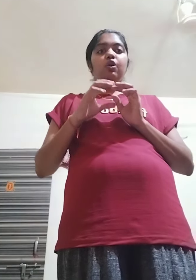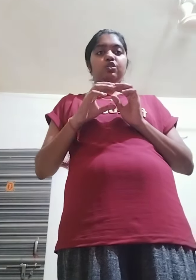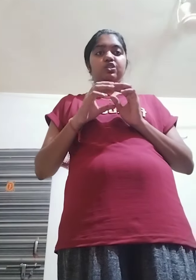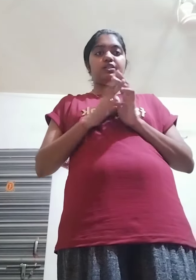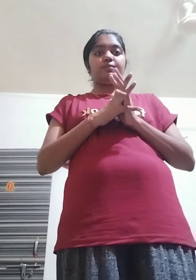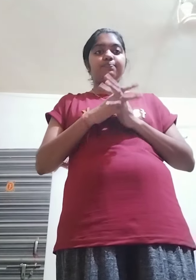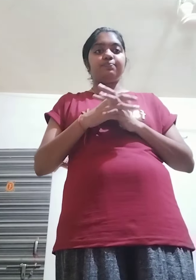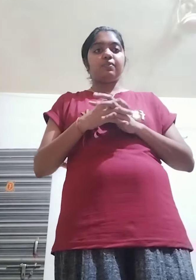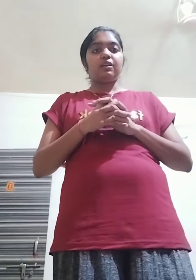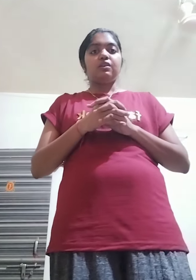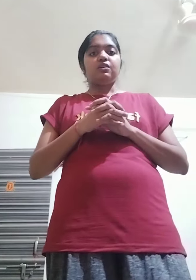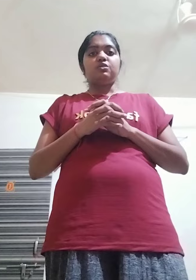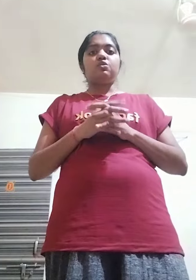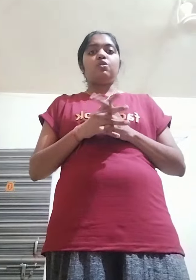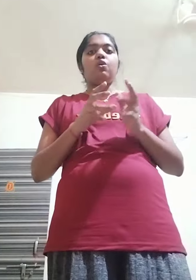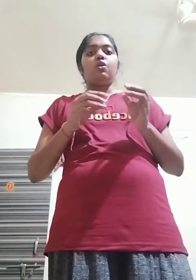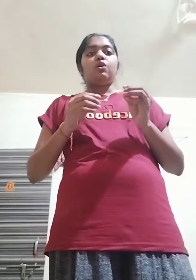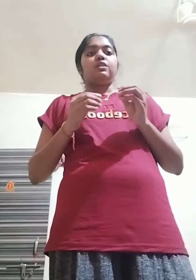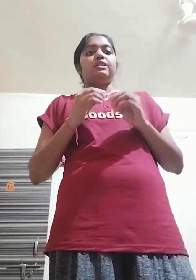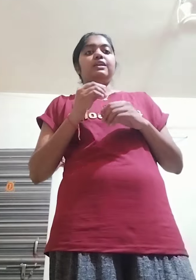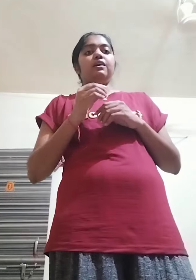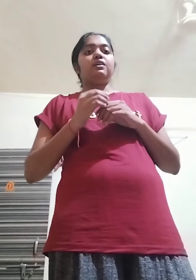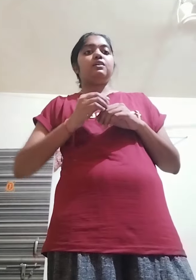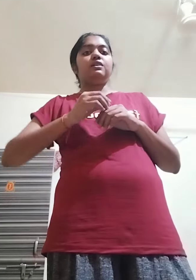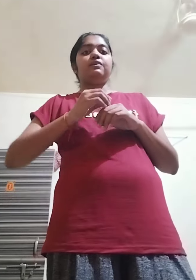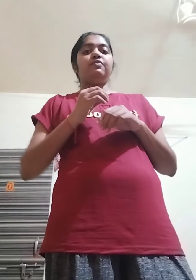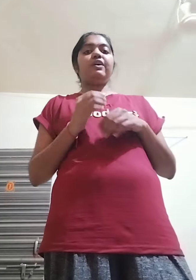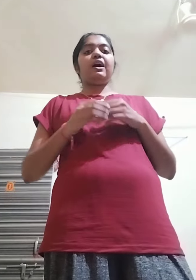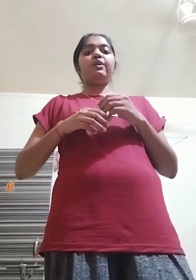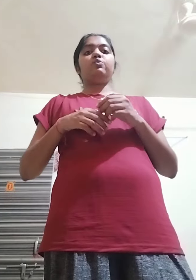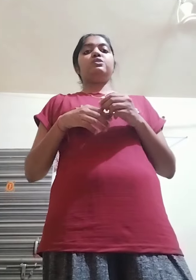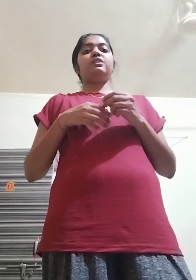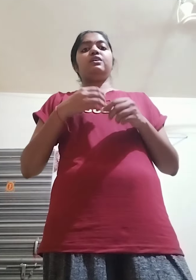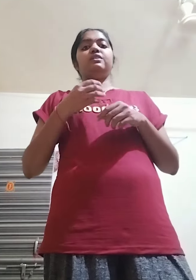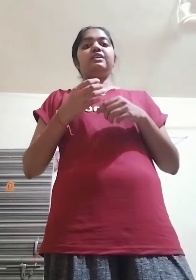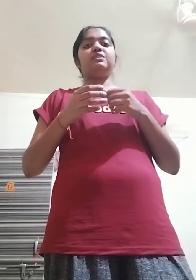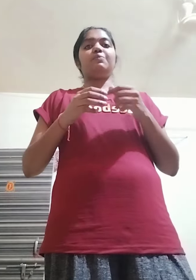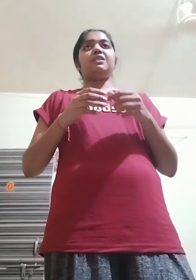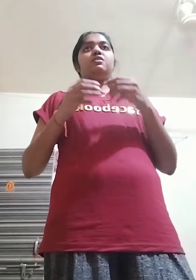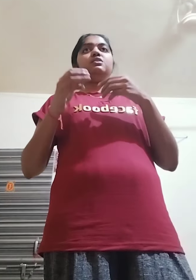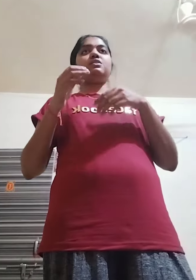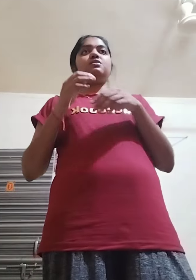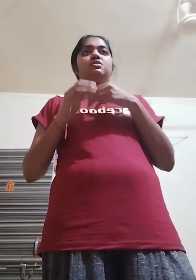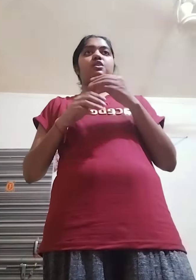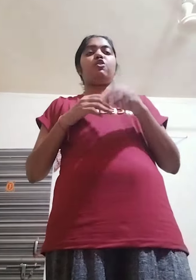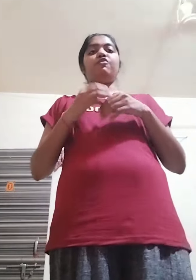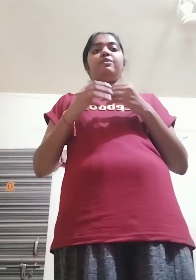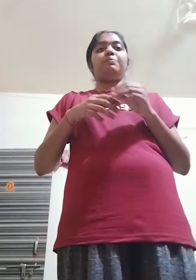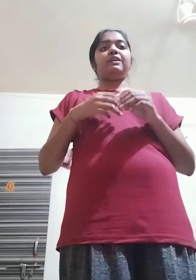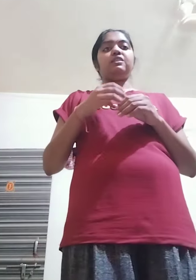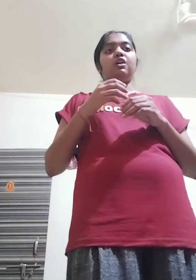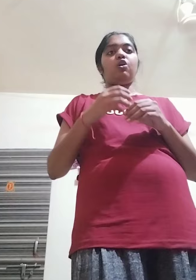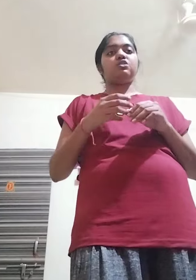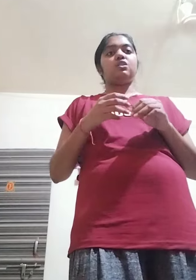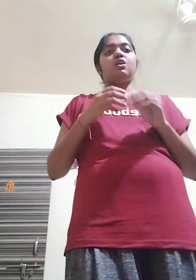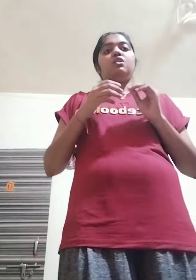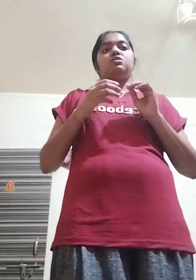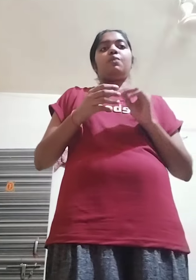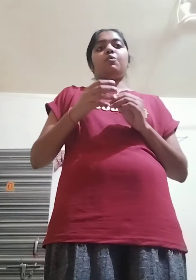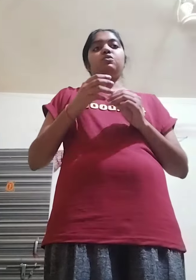logic. So we are using these methods instead of repeating the logic. Suppose